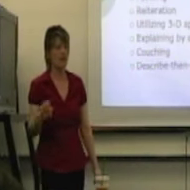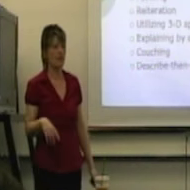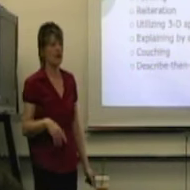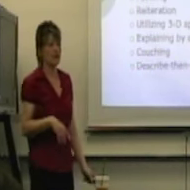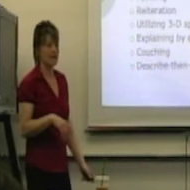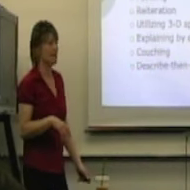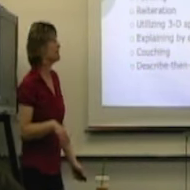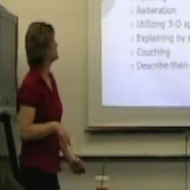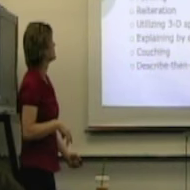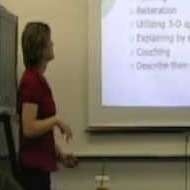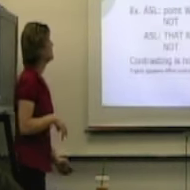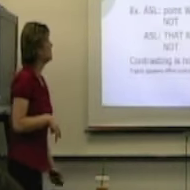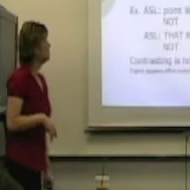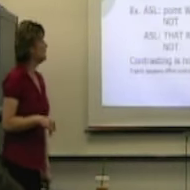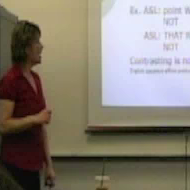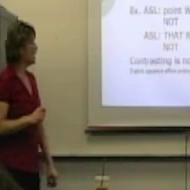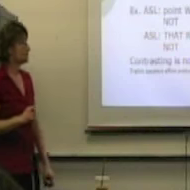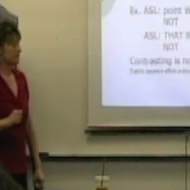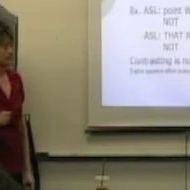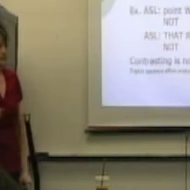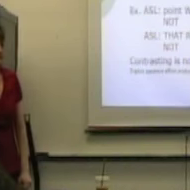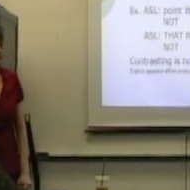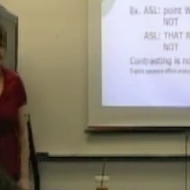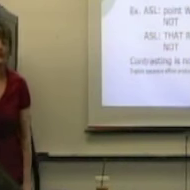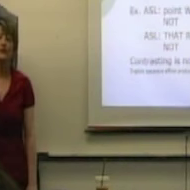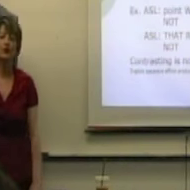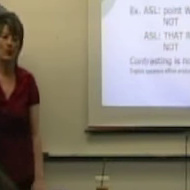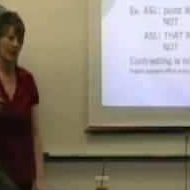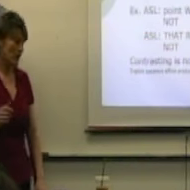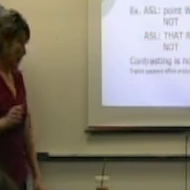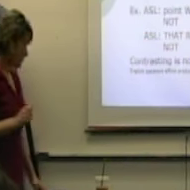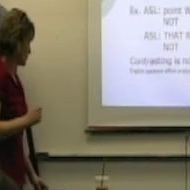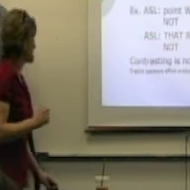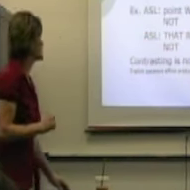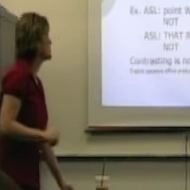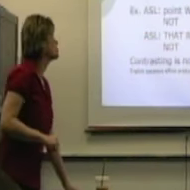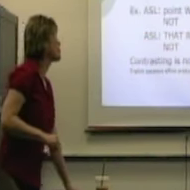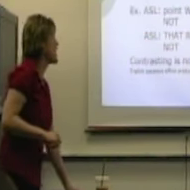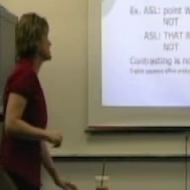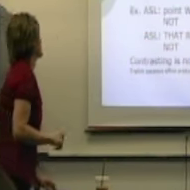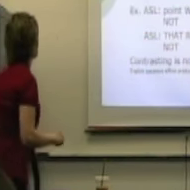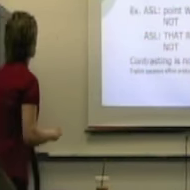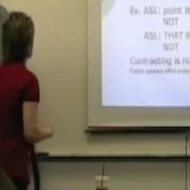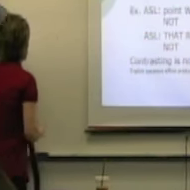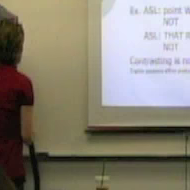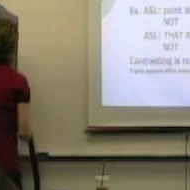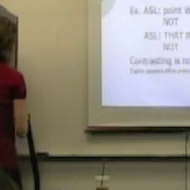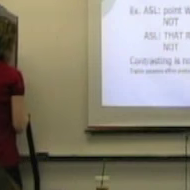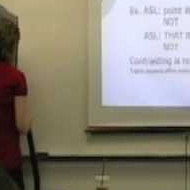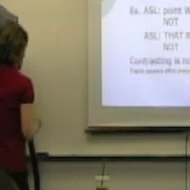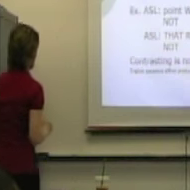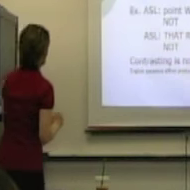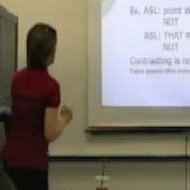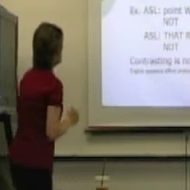them all in depth. So, the first one we're going to go through is contrasting. One of